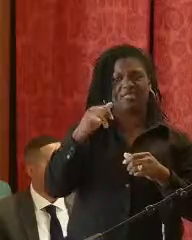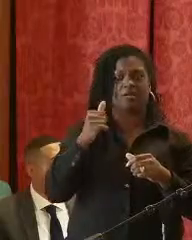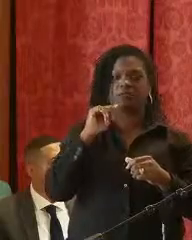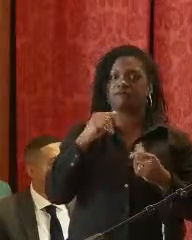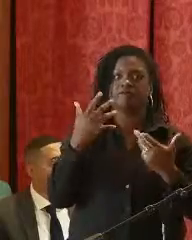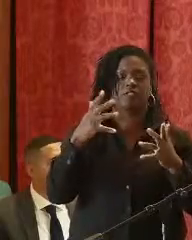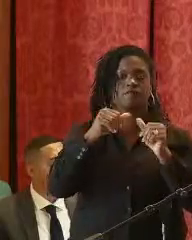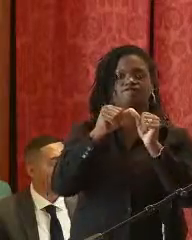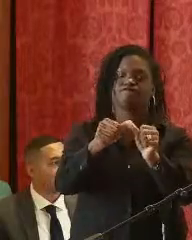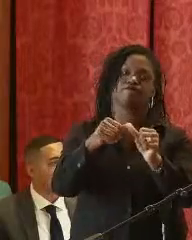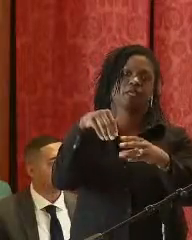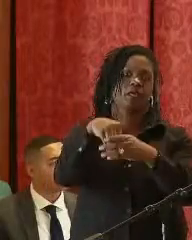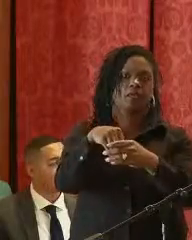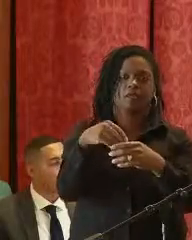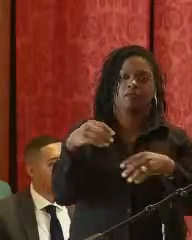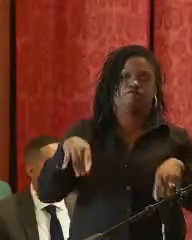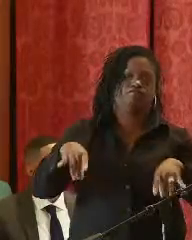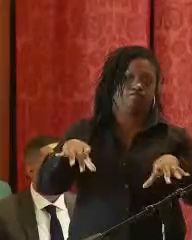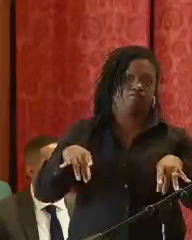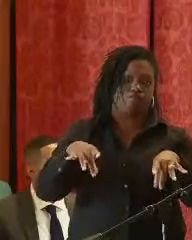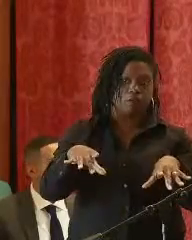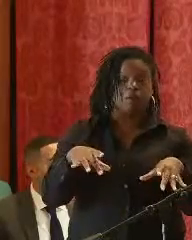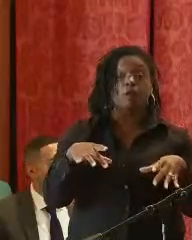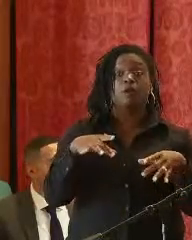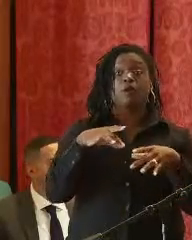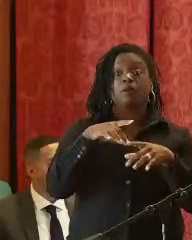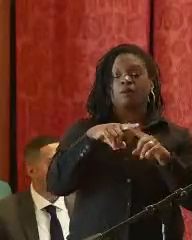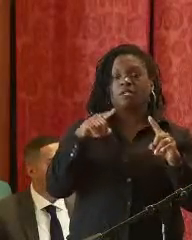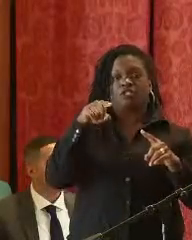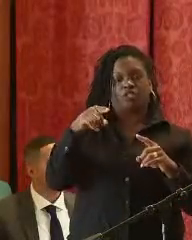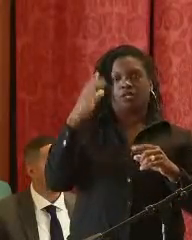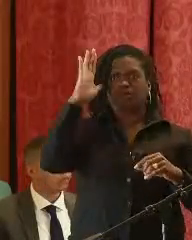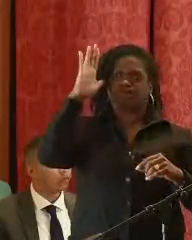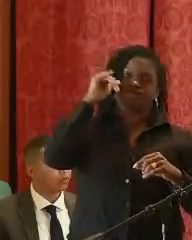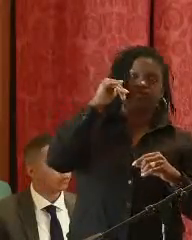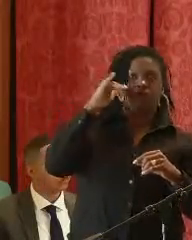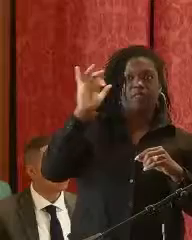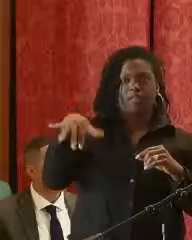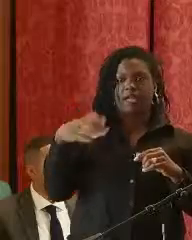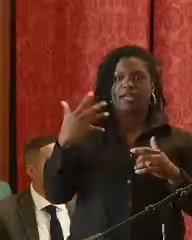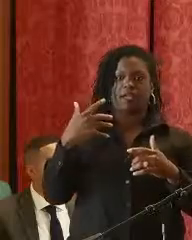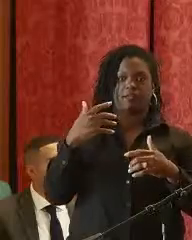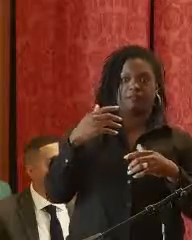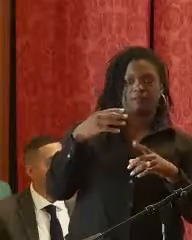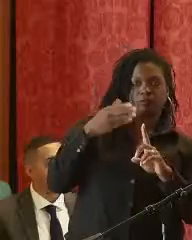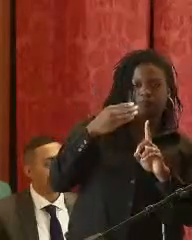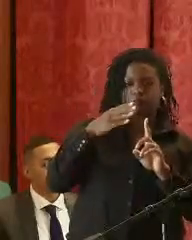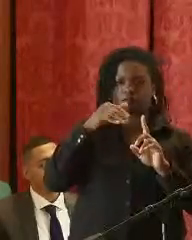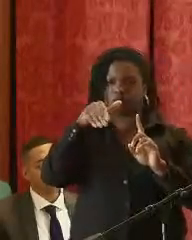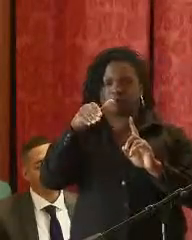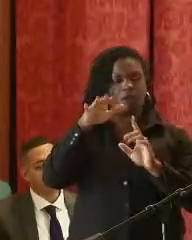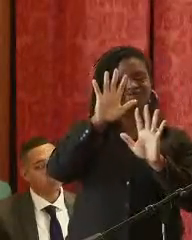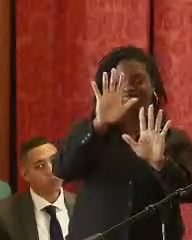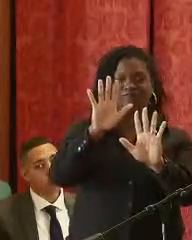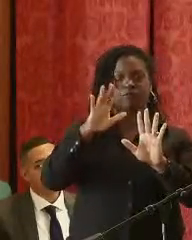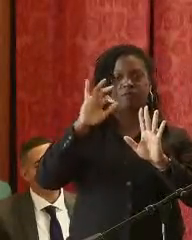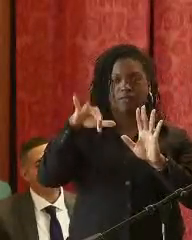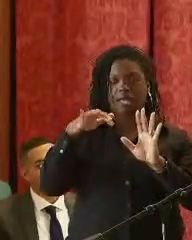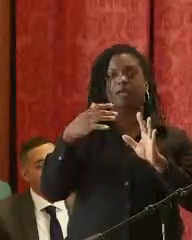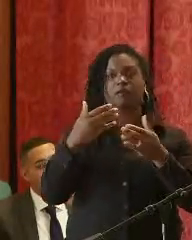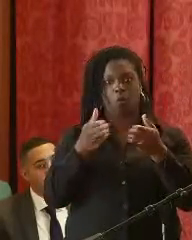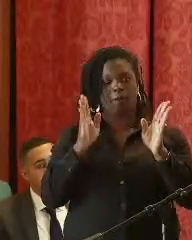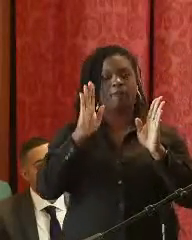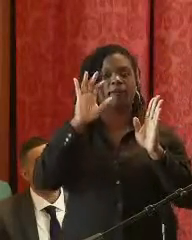strong advocate for disability rights, prejudices, equality, and she can often be found talking to public officials